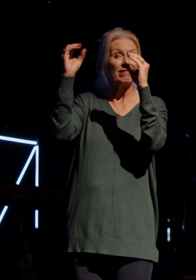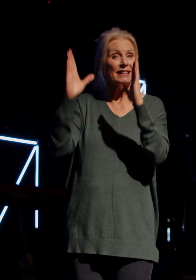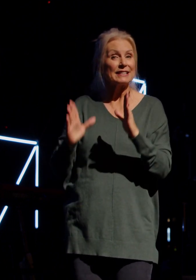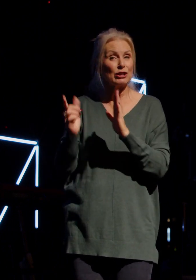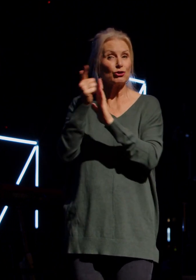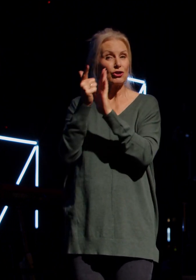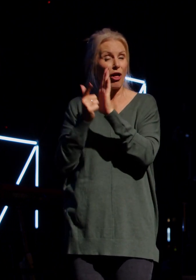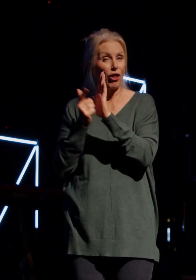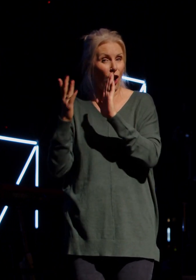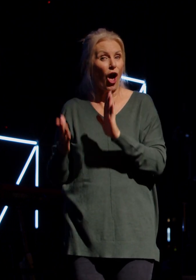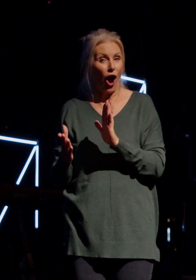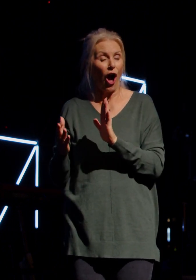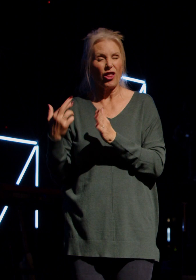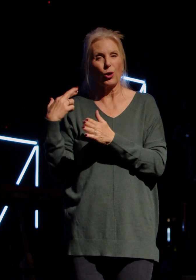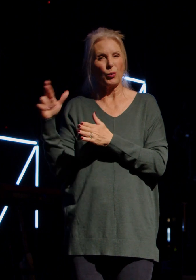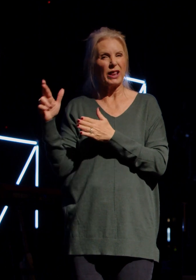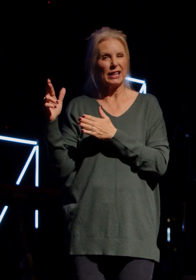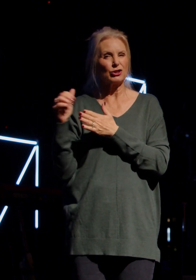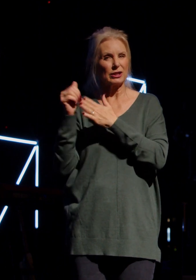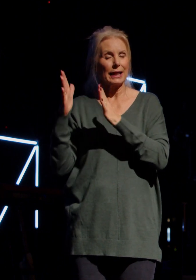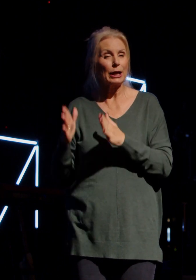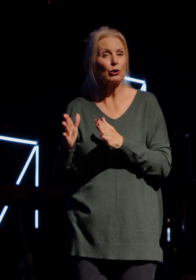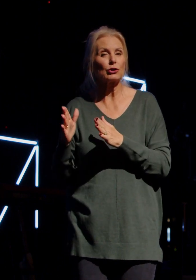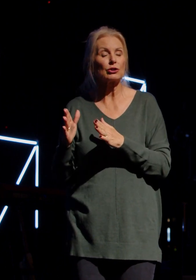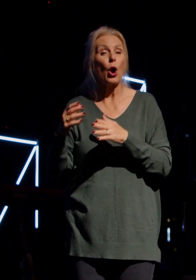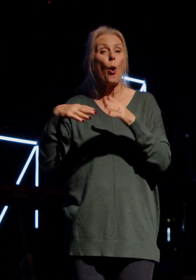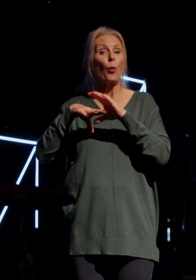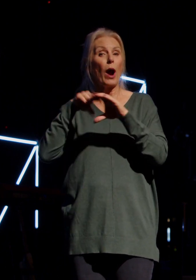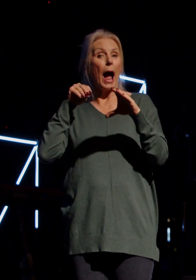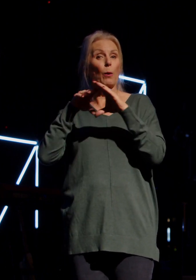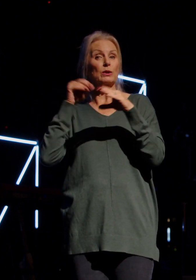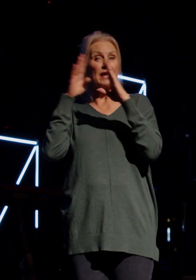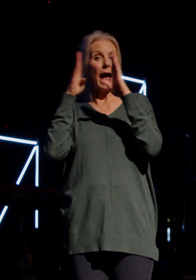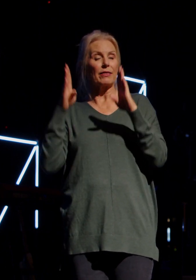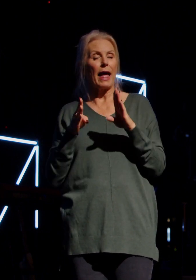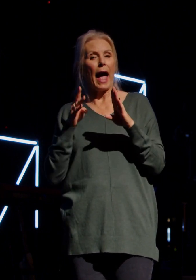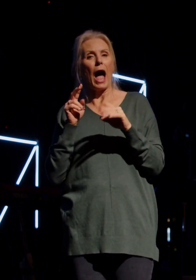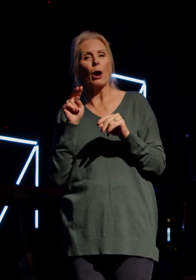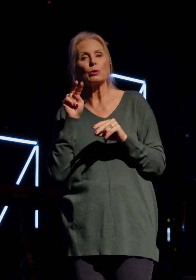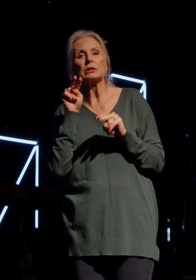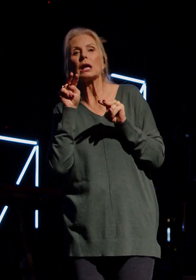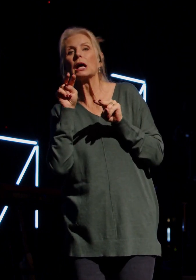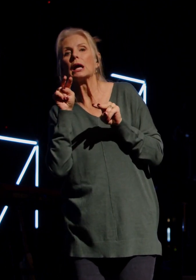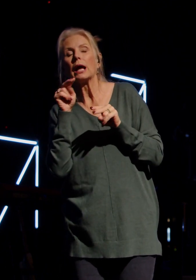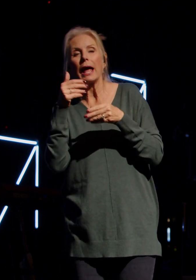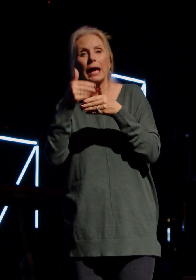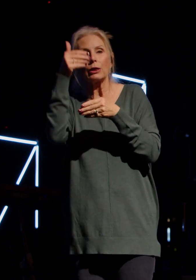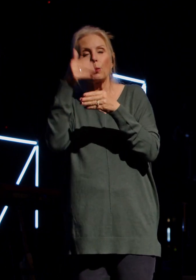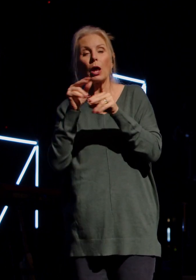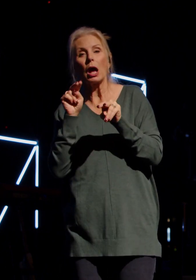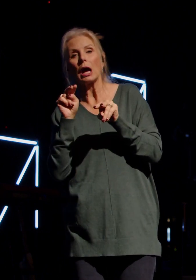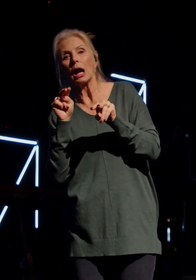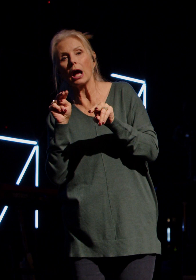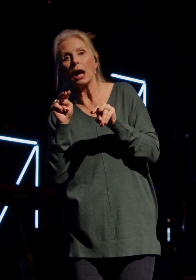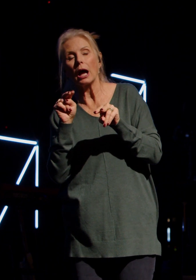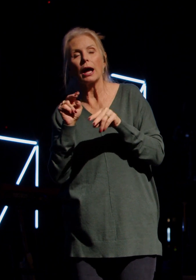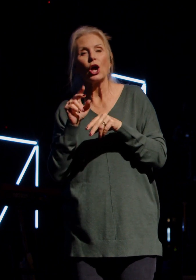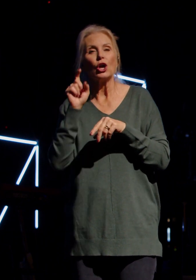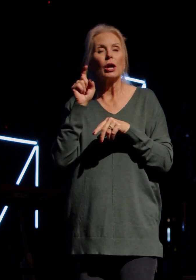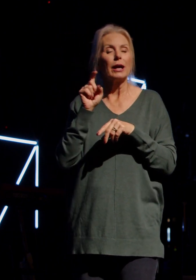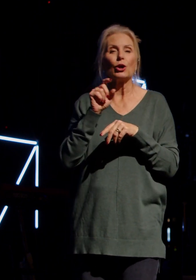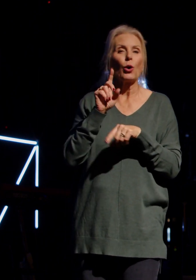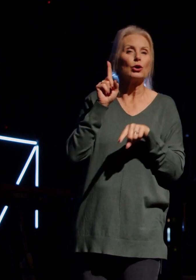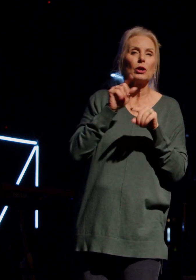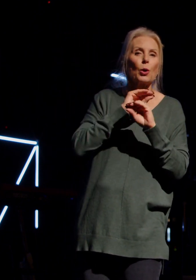were outside of Levi's house peeking in. This is what you did before social media was going on back then. You had to go to their house and